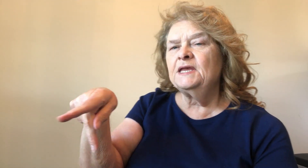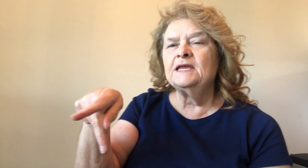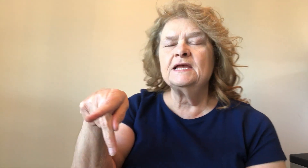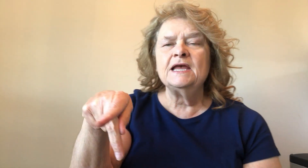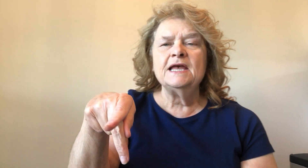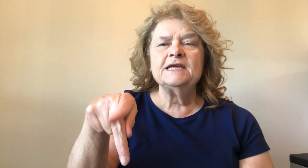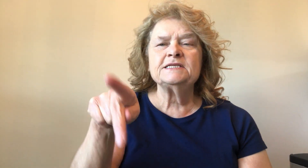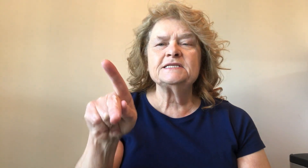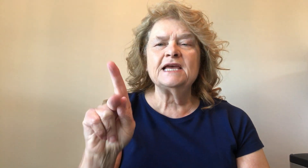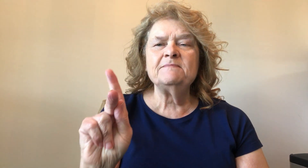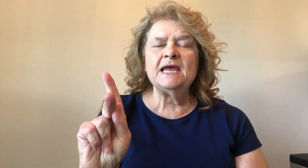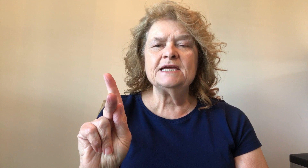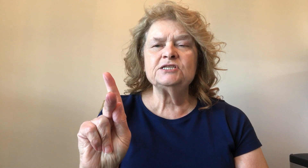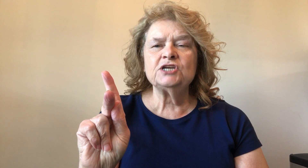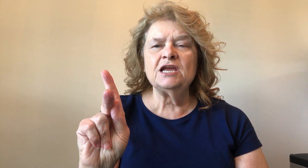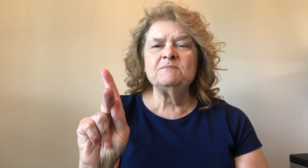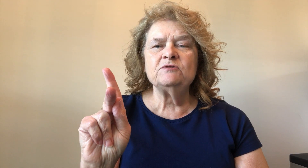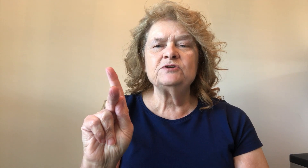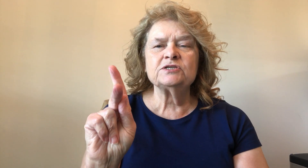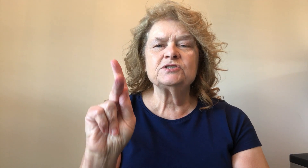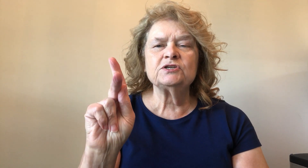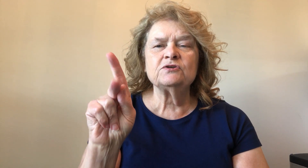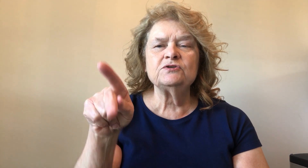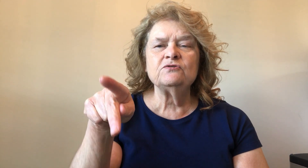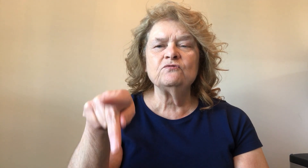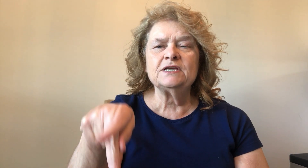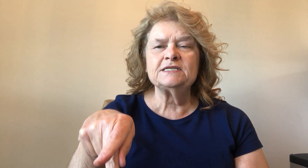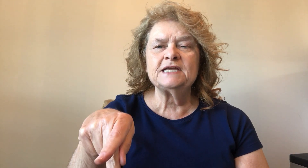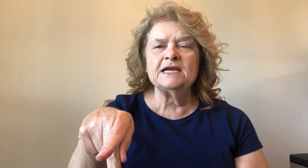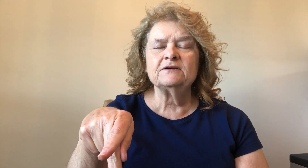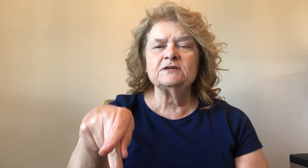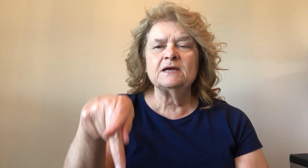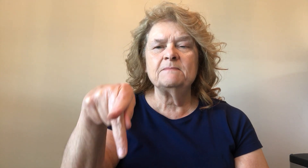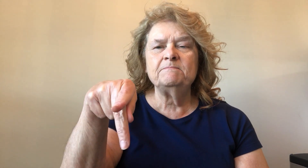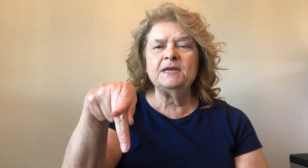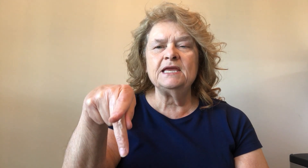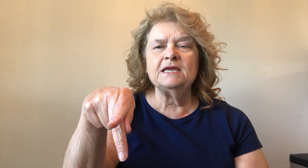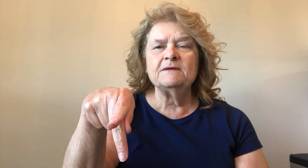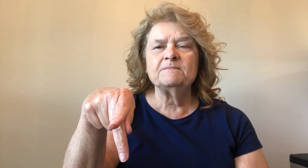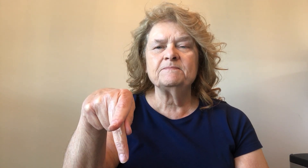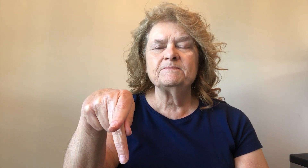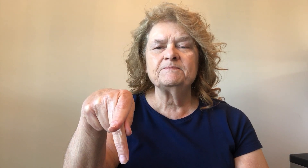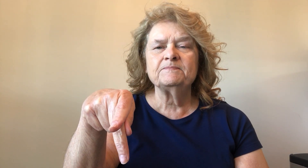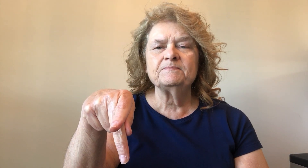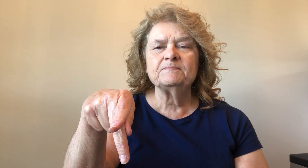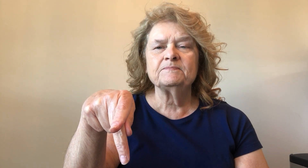P. It's the same hand shape, you just turn your wrist down. P.